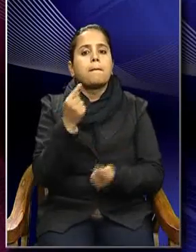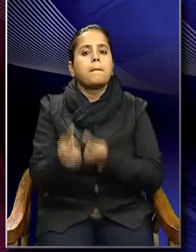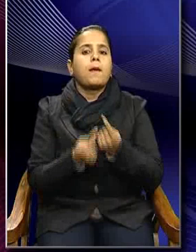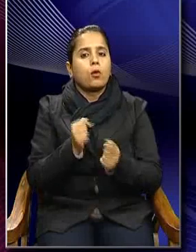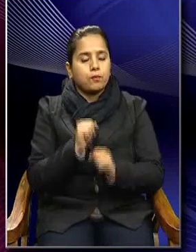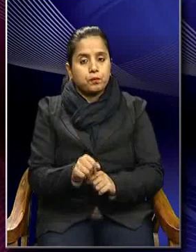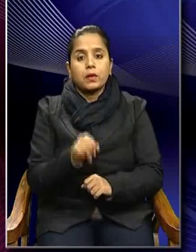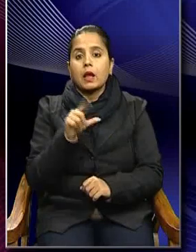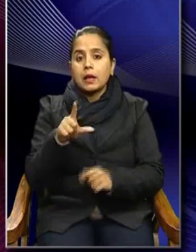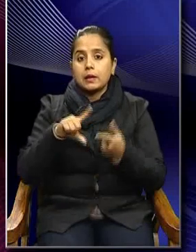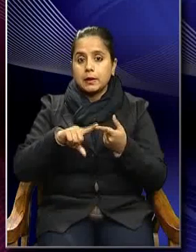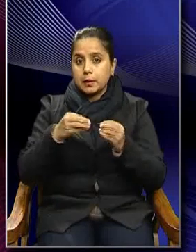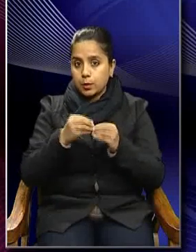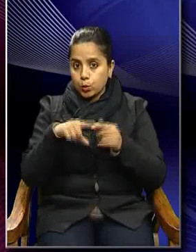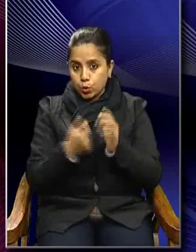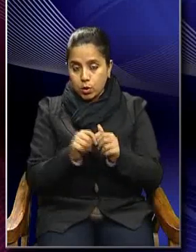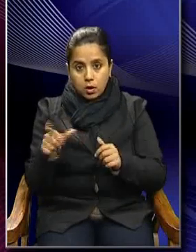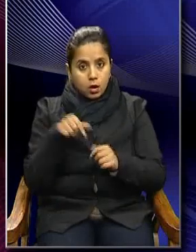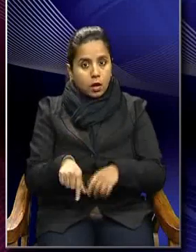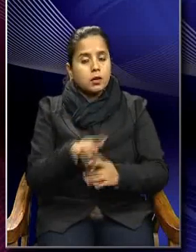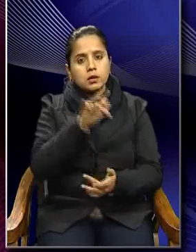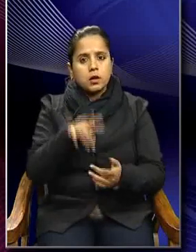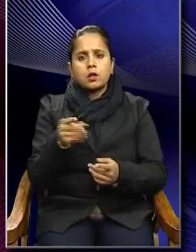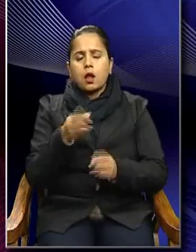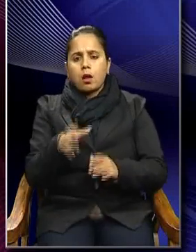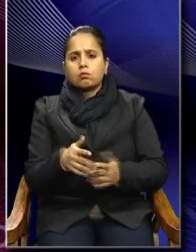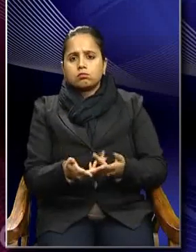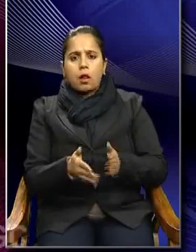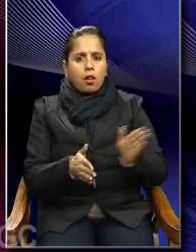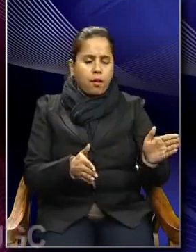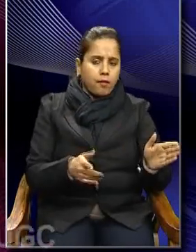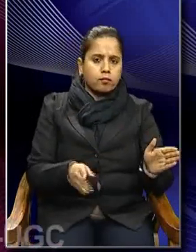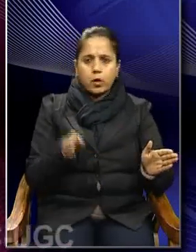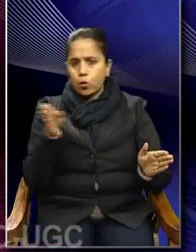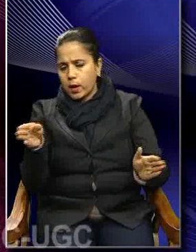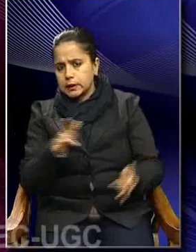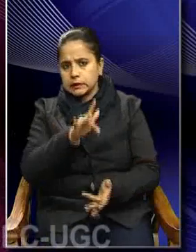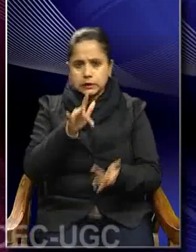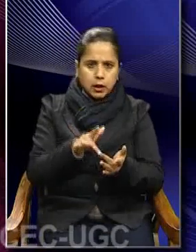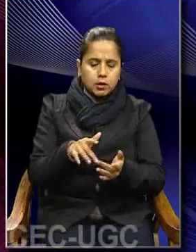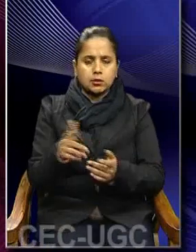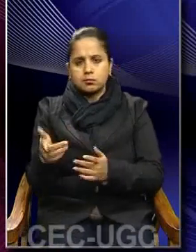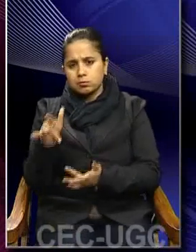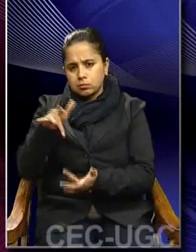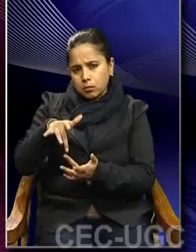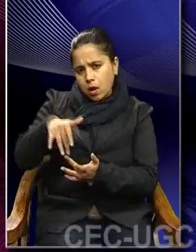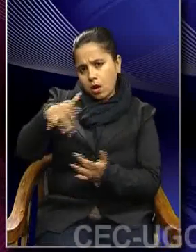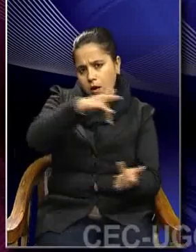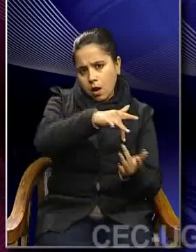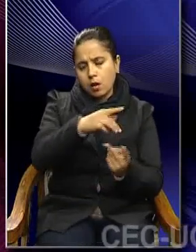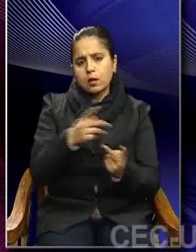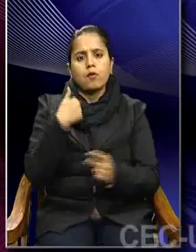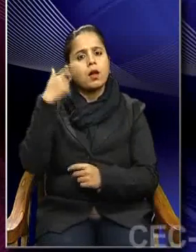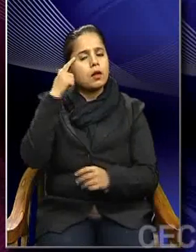liberal centrist politics, and some of them either gravitated towards the left of the center, or right of the center kind of regimes. And this